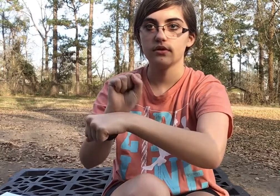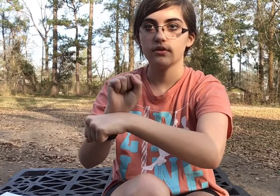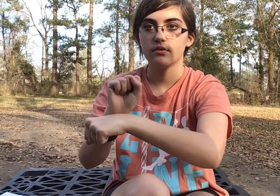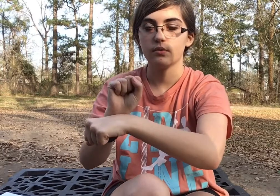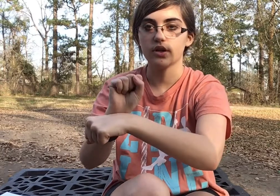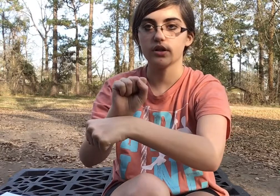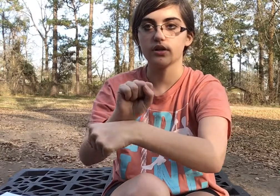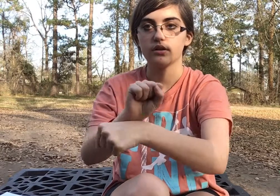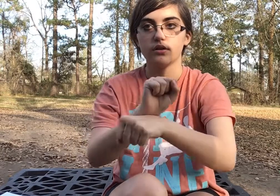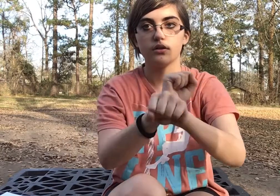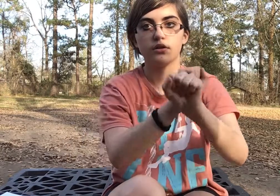Work.